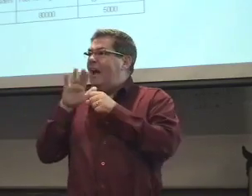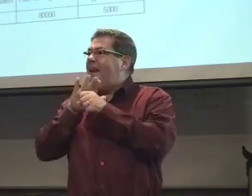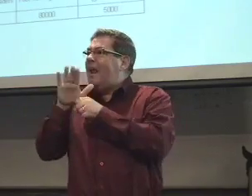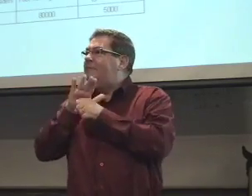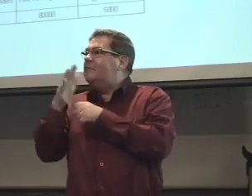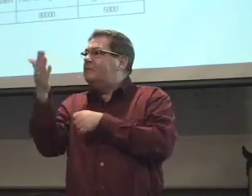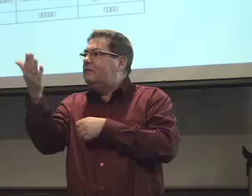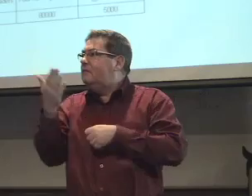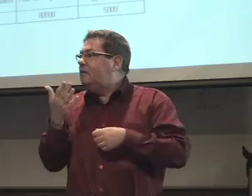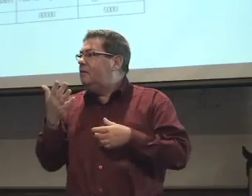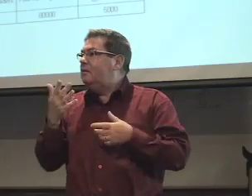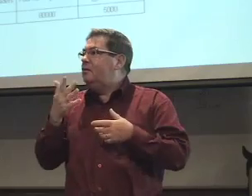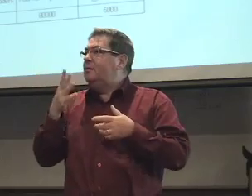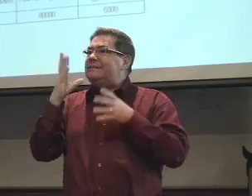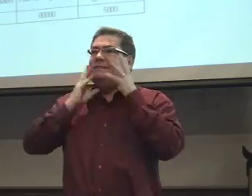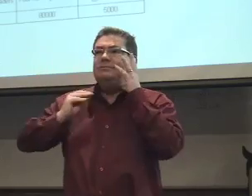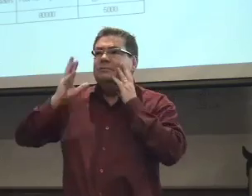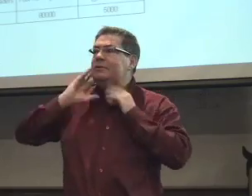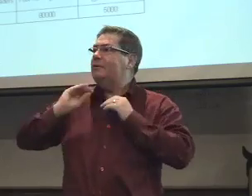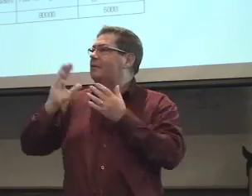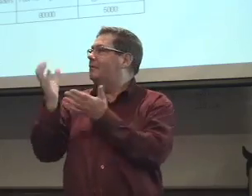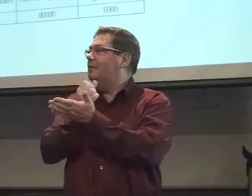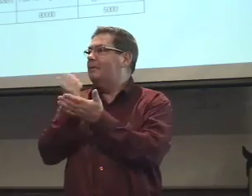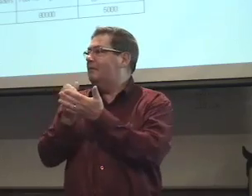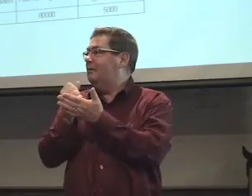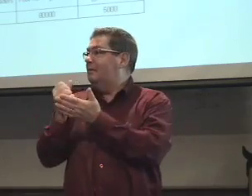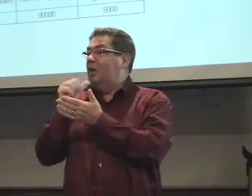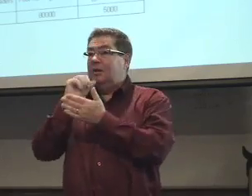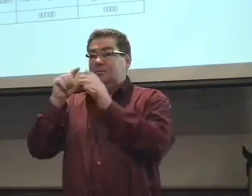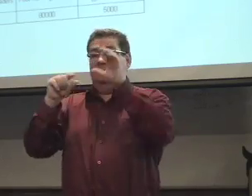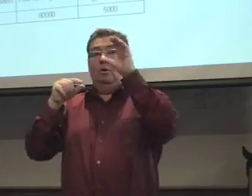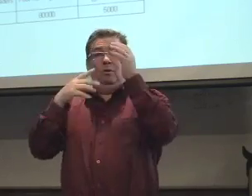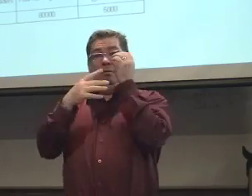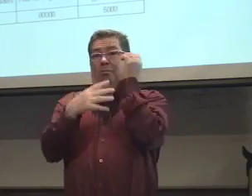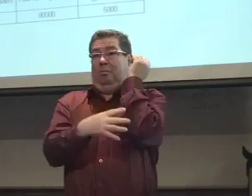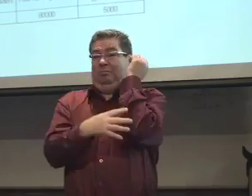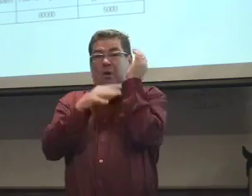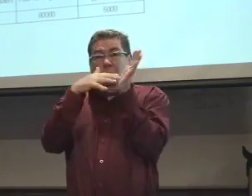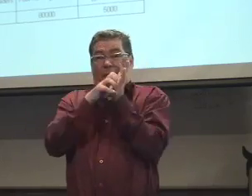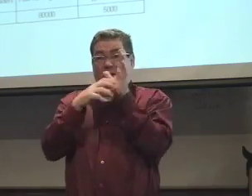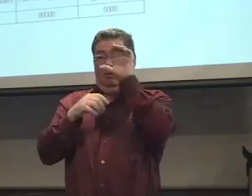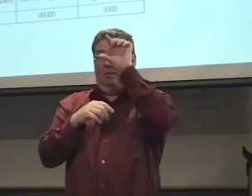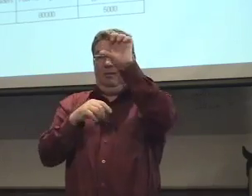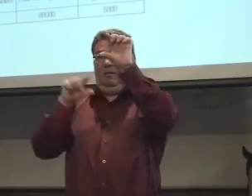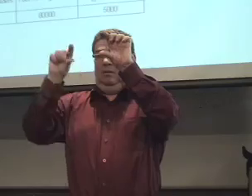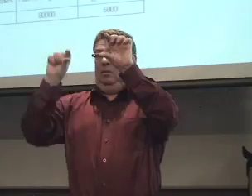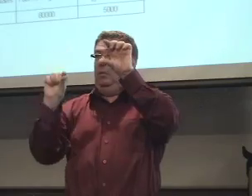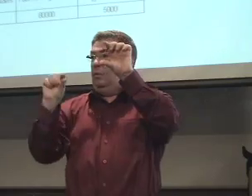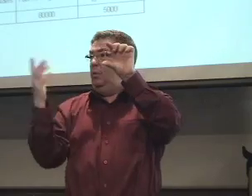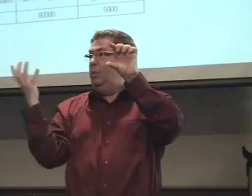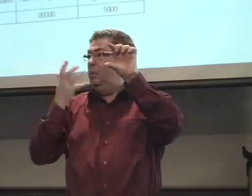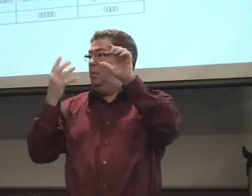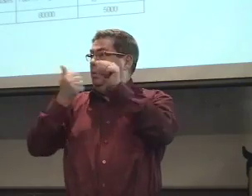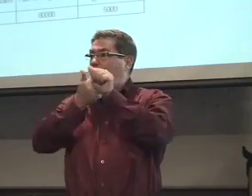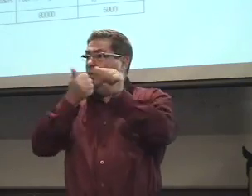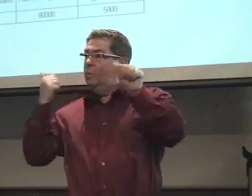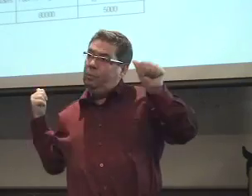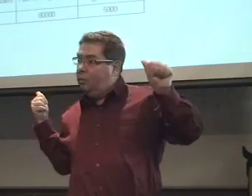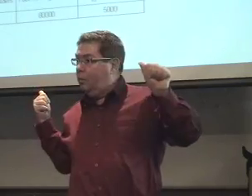a poor hearing reader would have. Just sheer amounts of how much they're in reading, how much time they're made to read, how